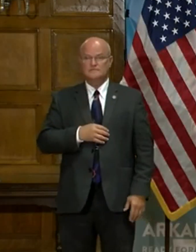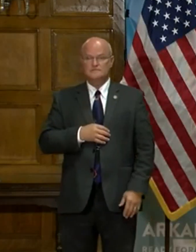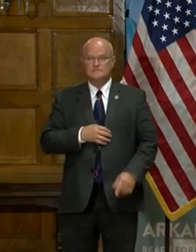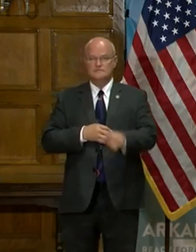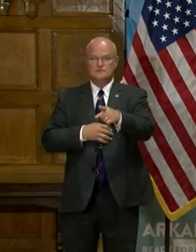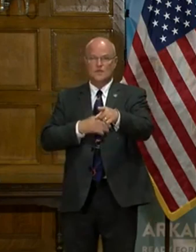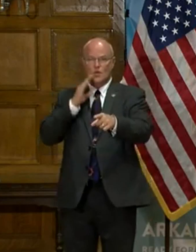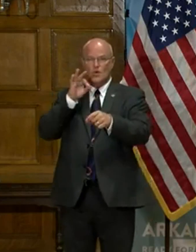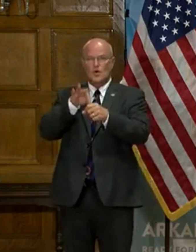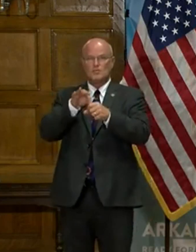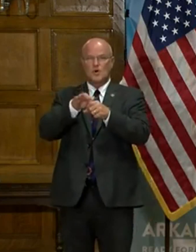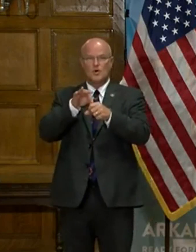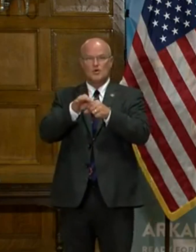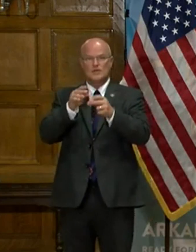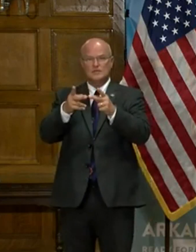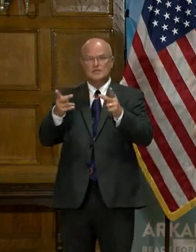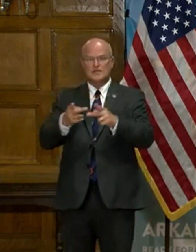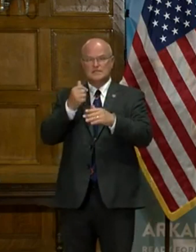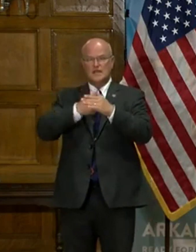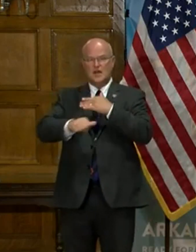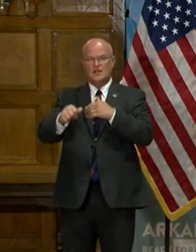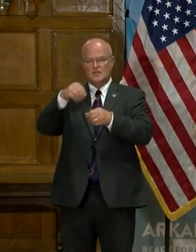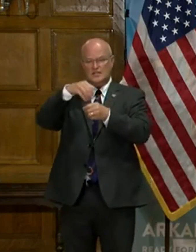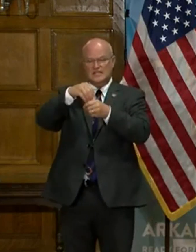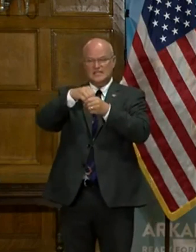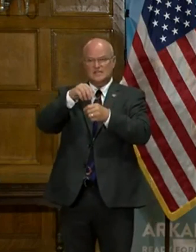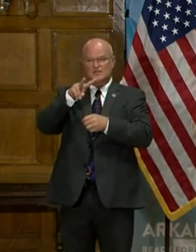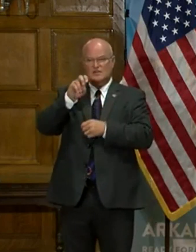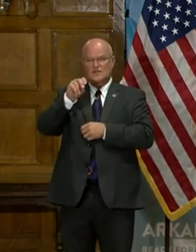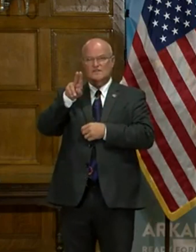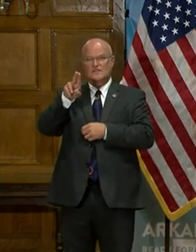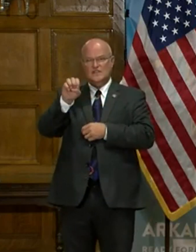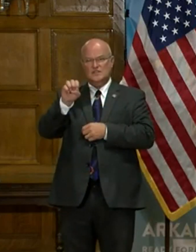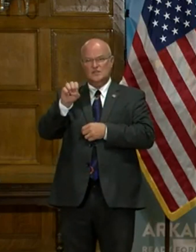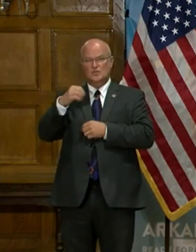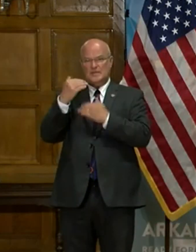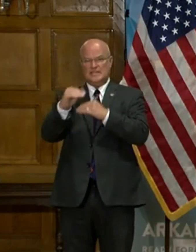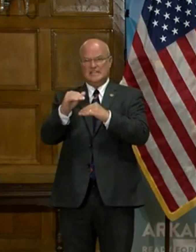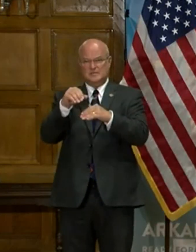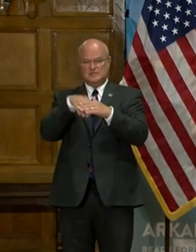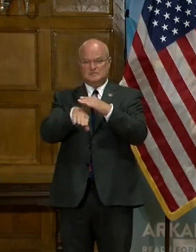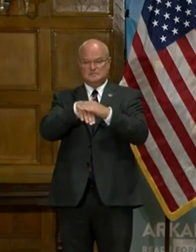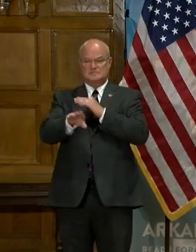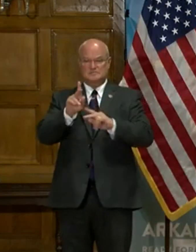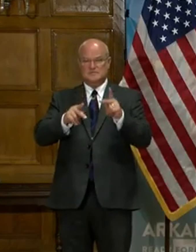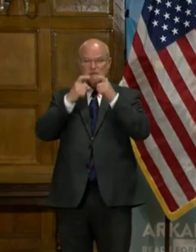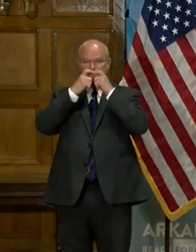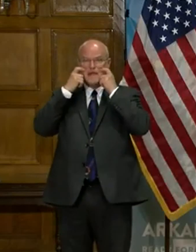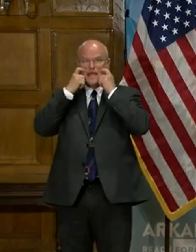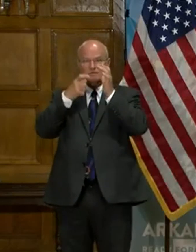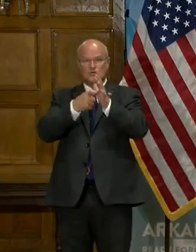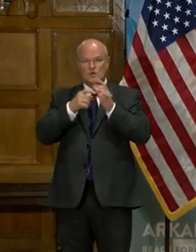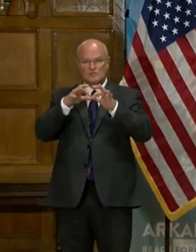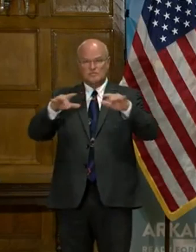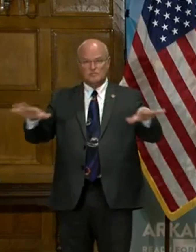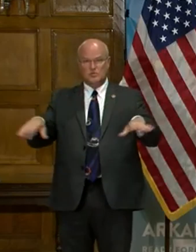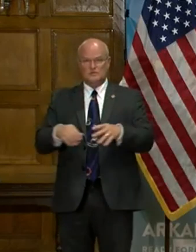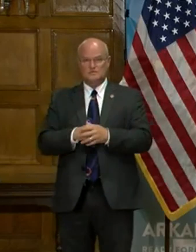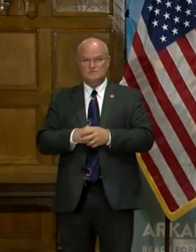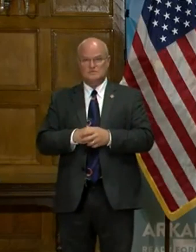Will polling places fall under the indoor venue guidelines, or are we going to be limiting capacity, mask required, all that kind of good